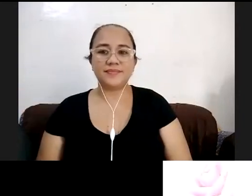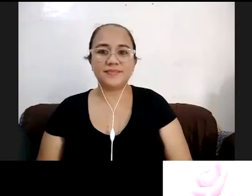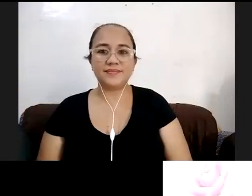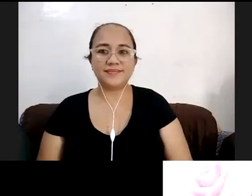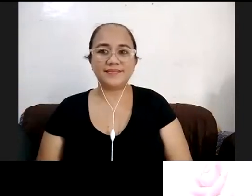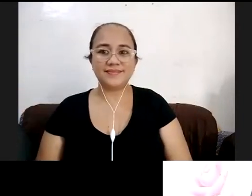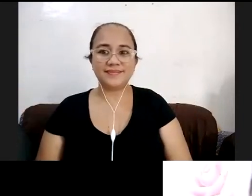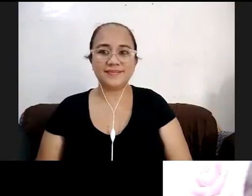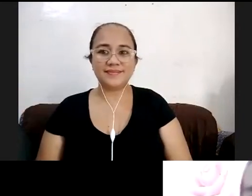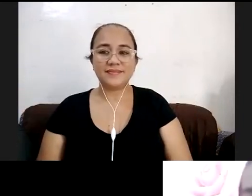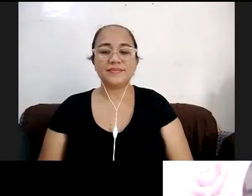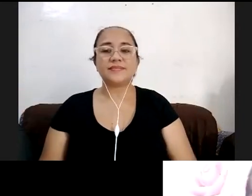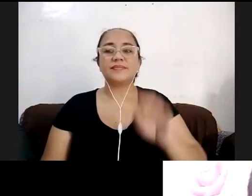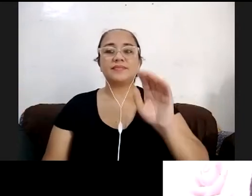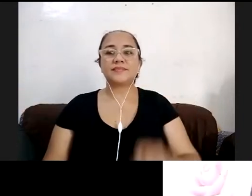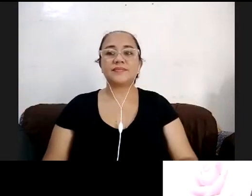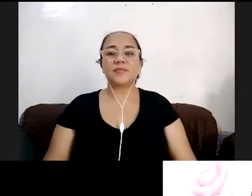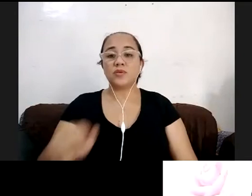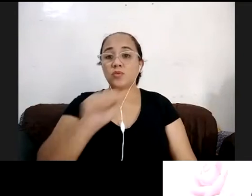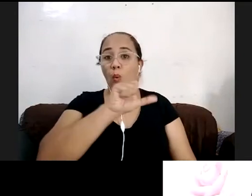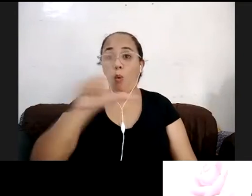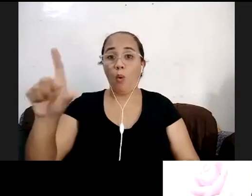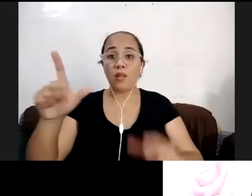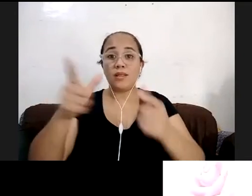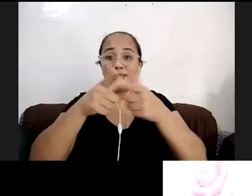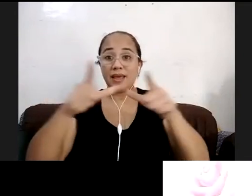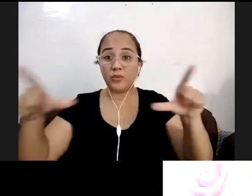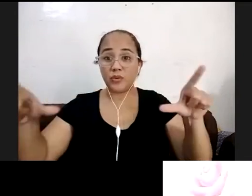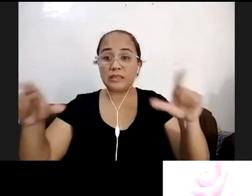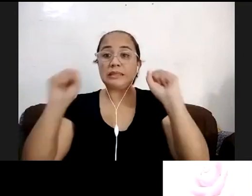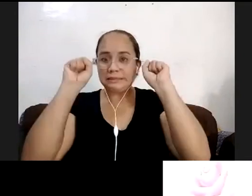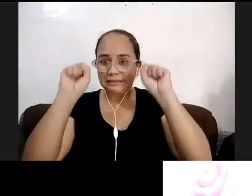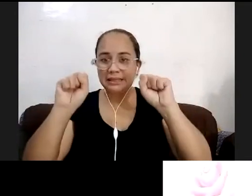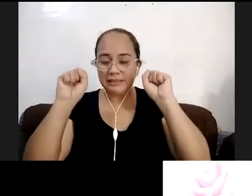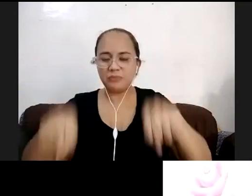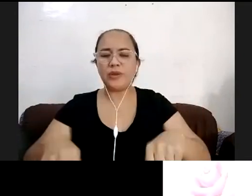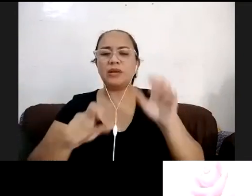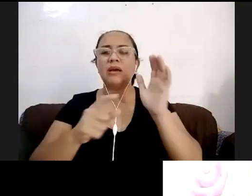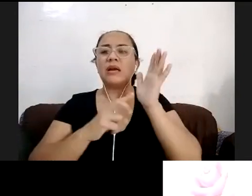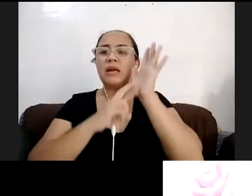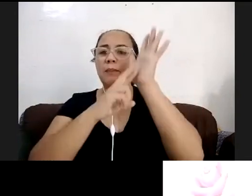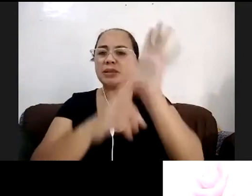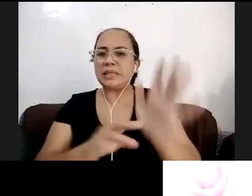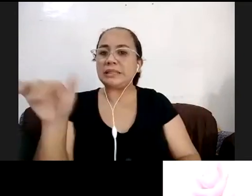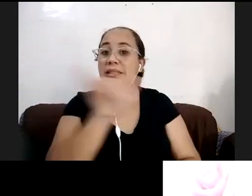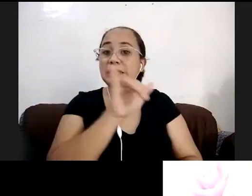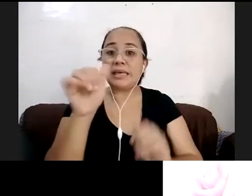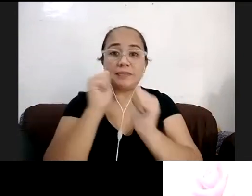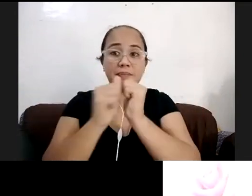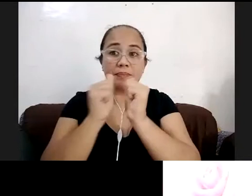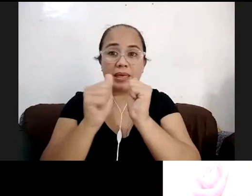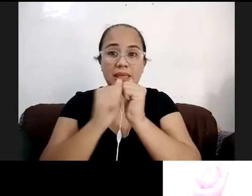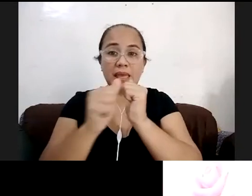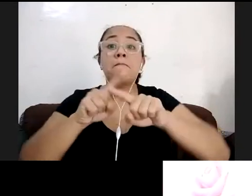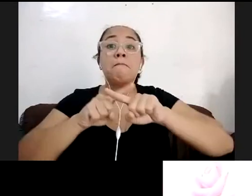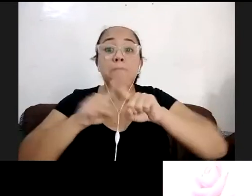Okay, so all languages can represent the same meaning, but they may do so in different ways.